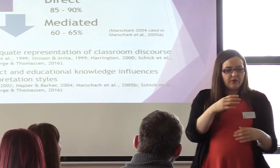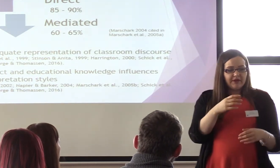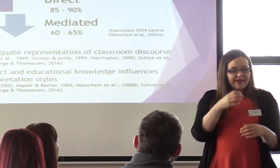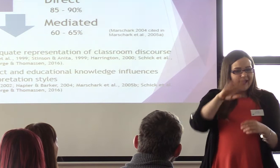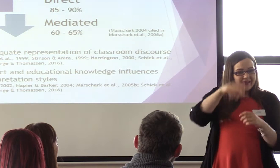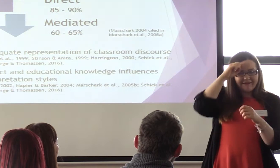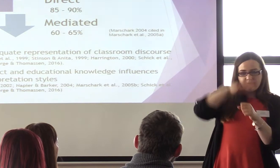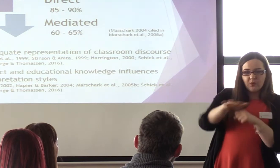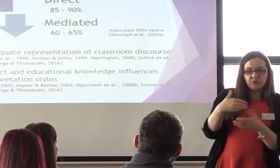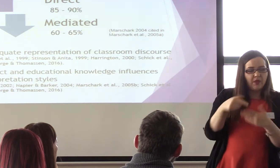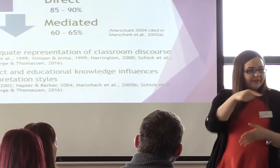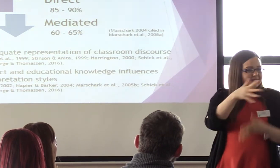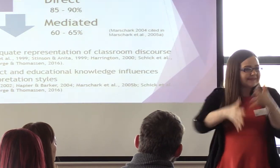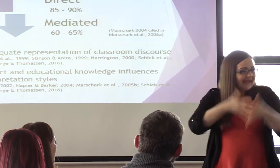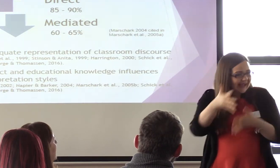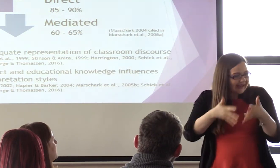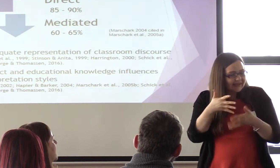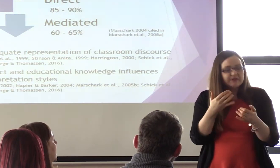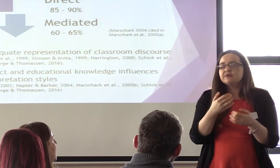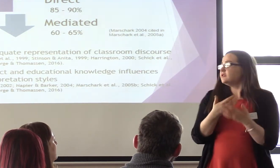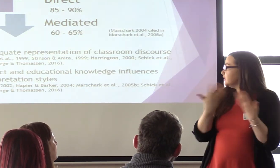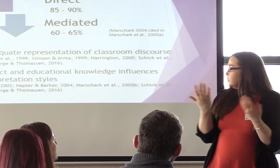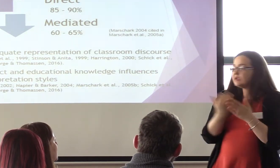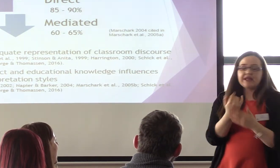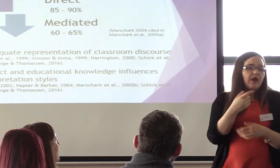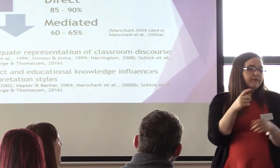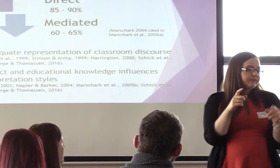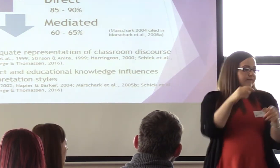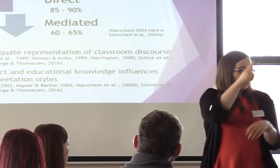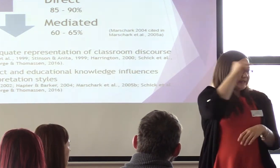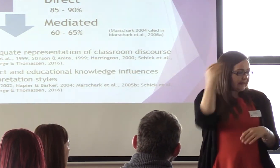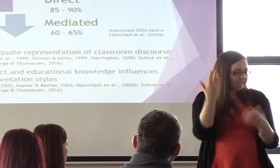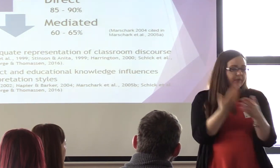subject. They have experience, and I suppose that can influence how they interpret.